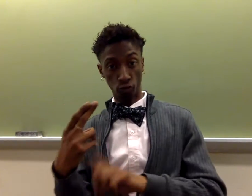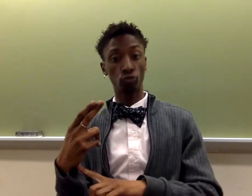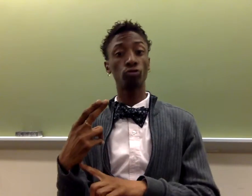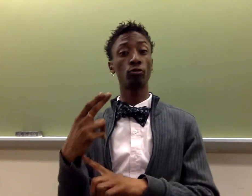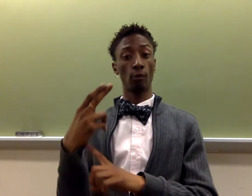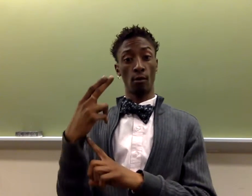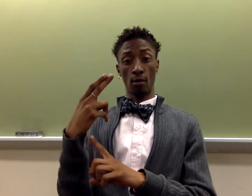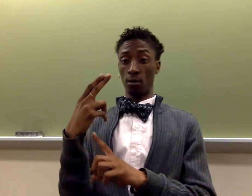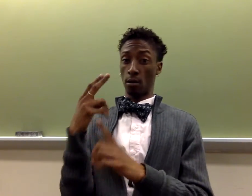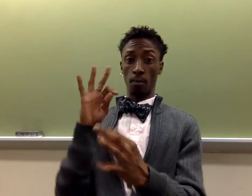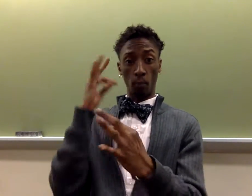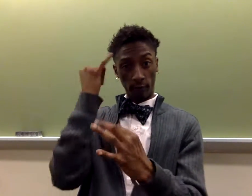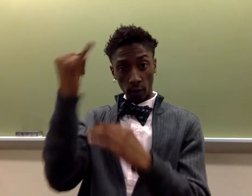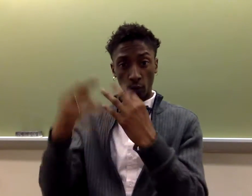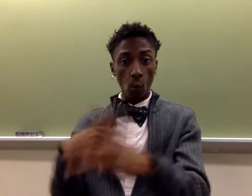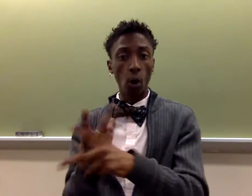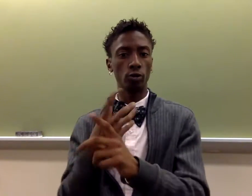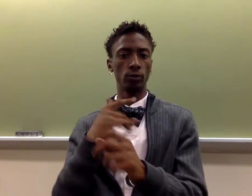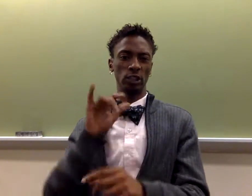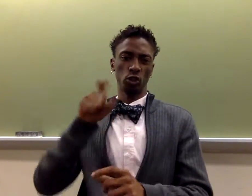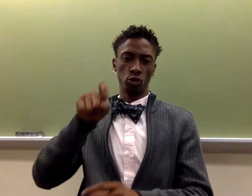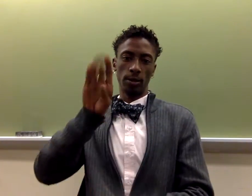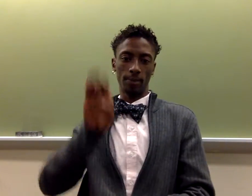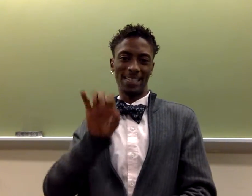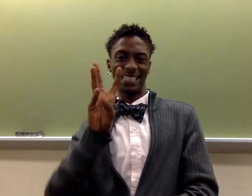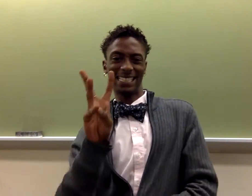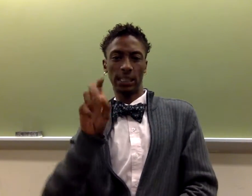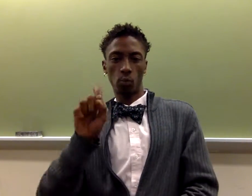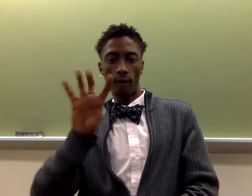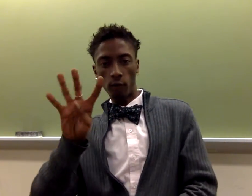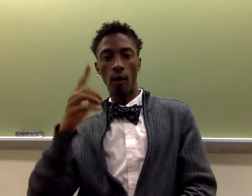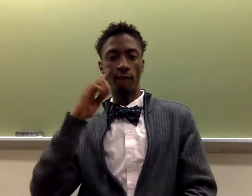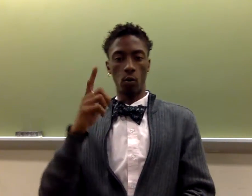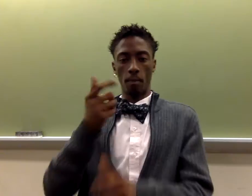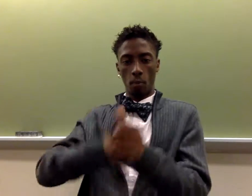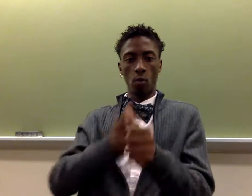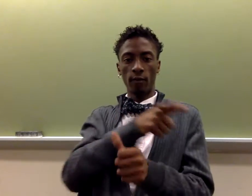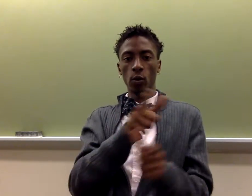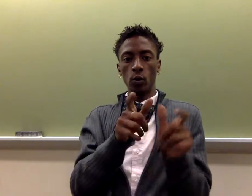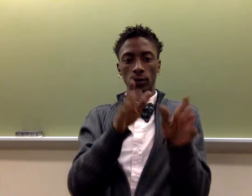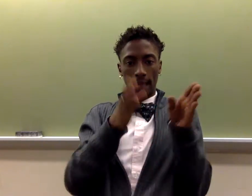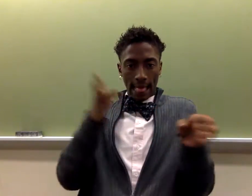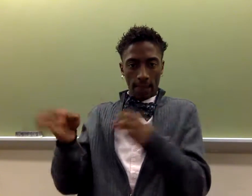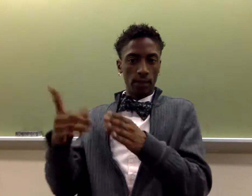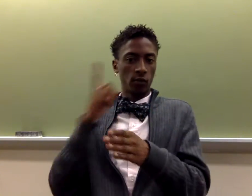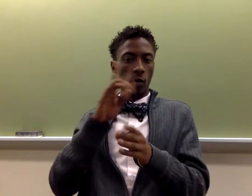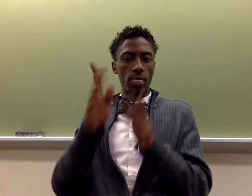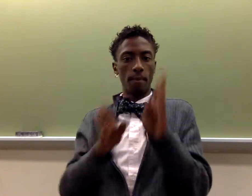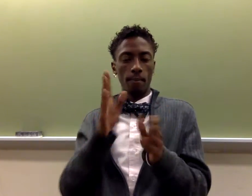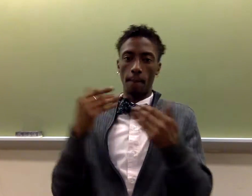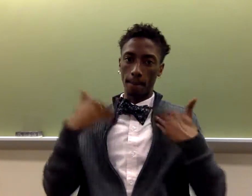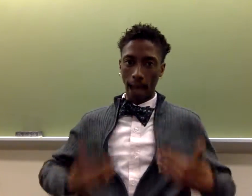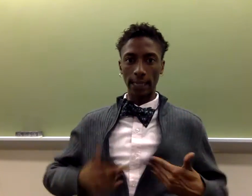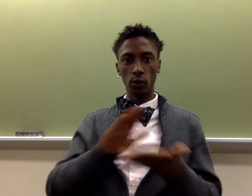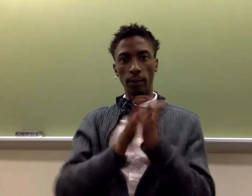be 6.4 in both of those elements in order for the body to be diseased. Now, it doesn't rely totally